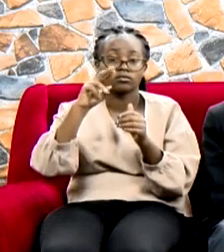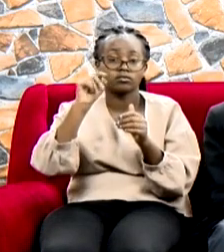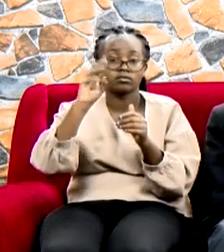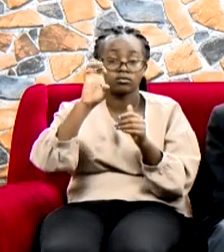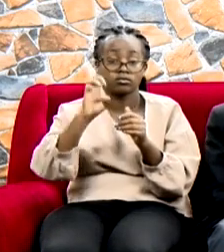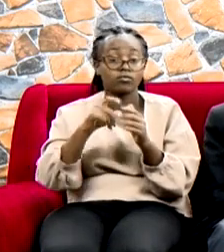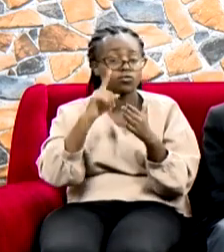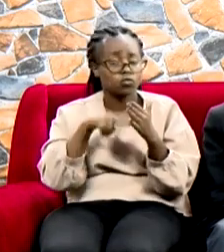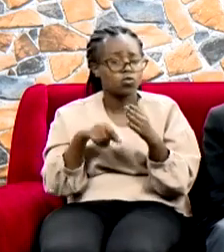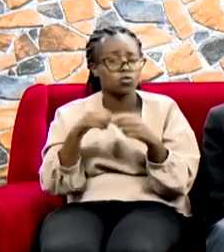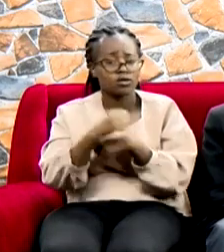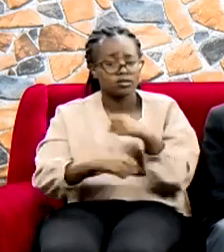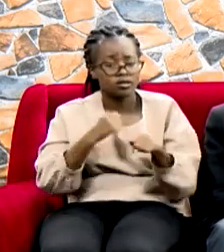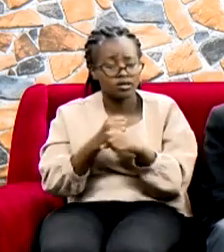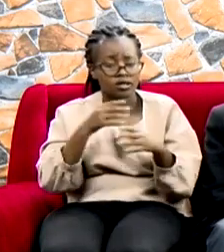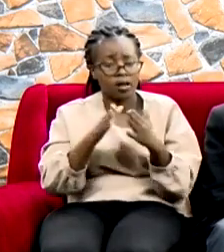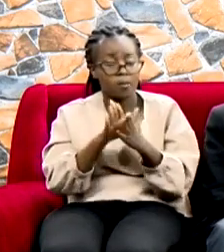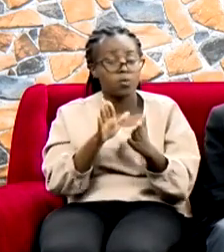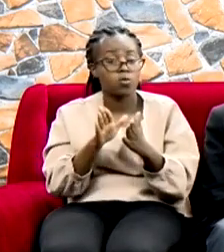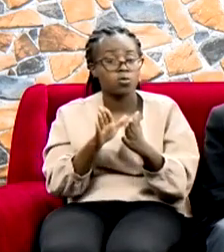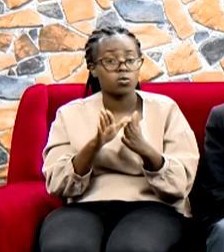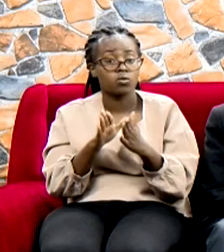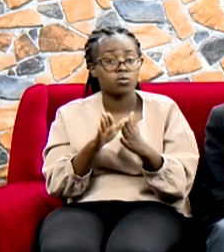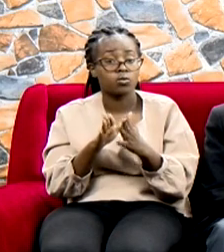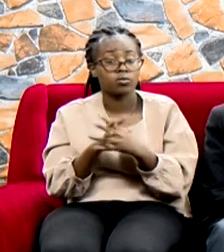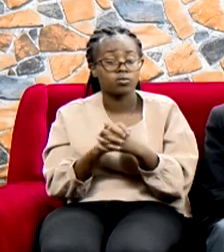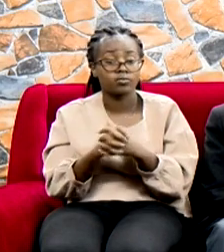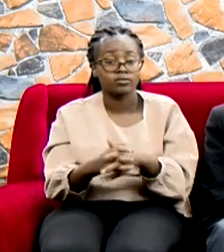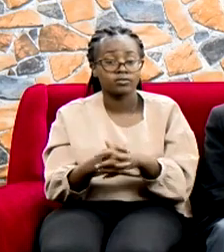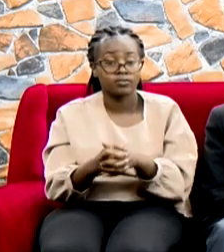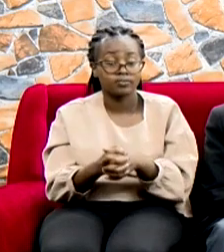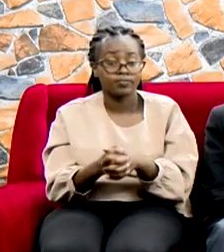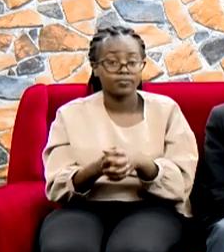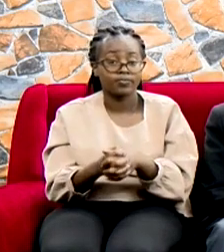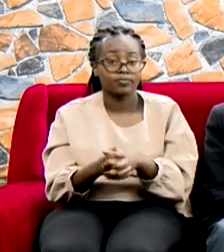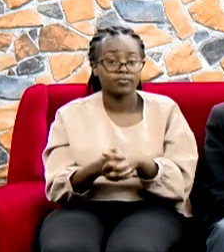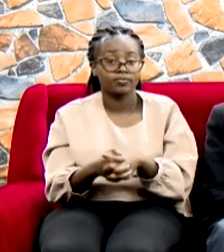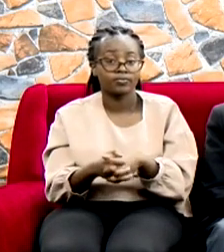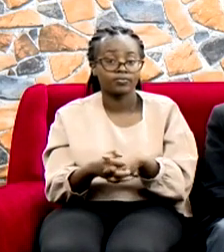Yeah. Tentatively, what age are most cases that, what did you call it again? The childhood disintegrating? Yes.